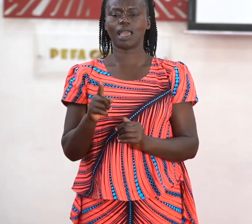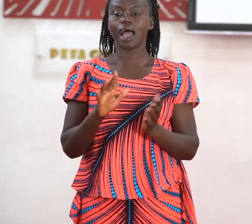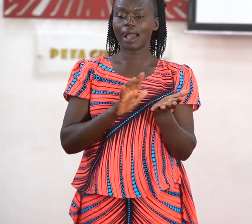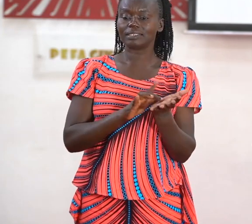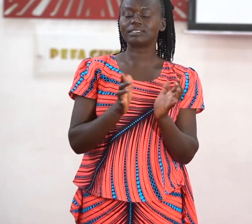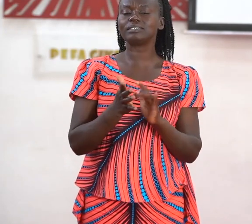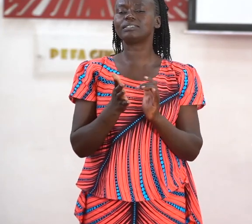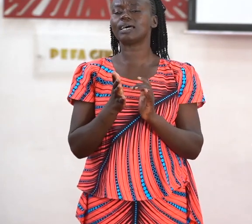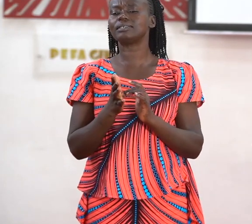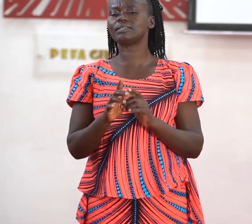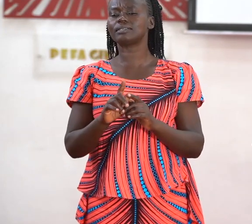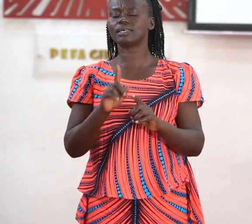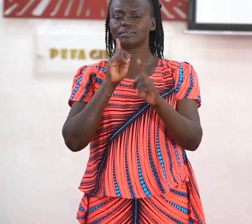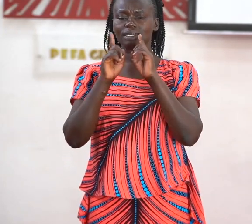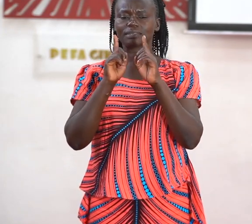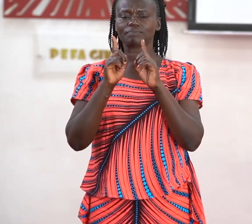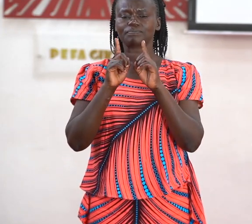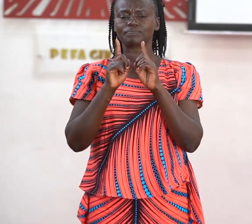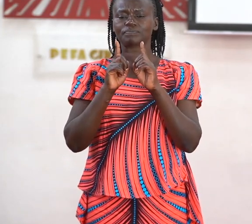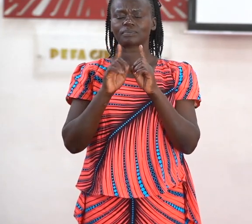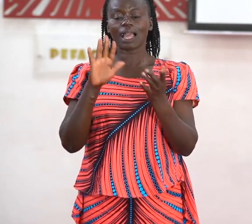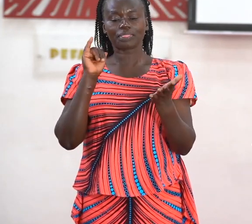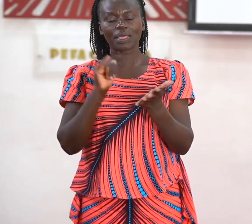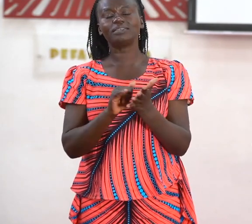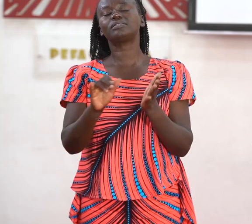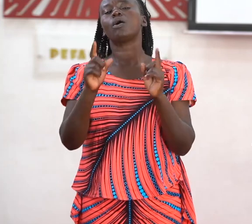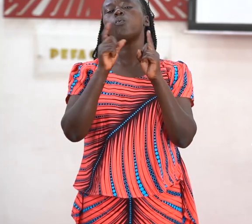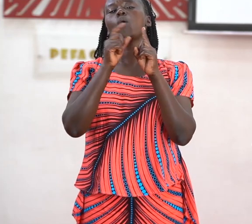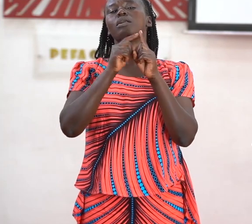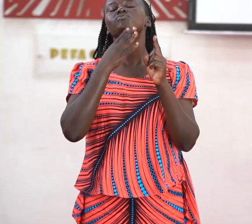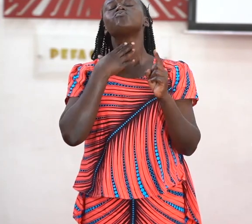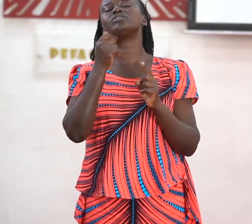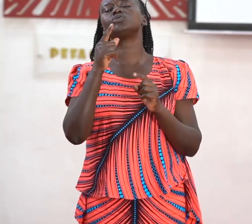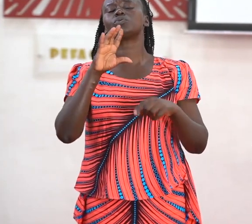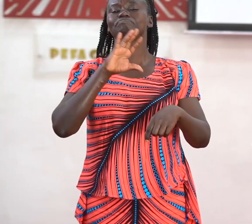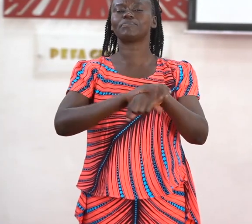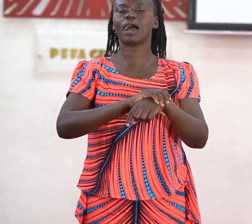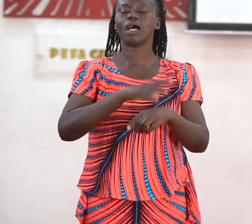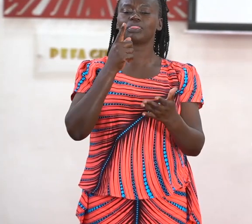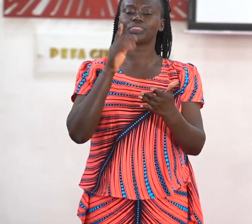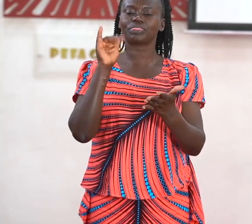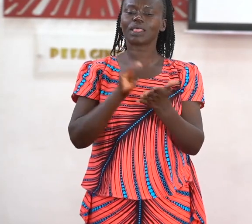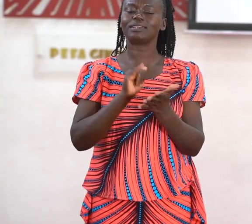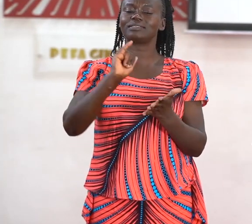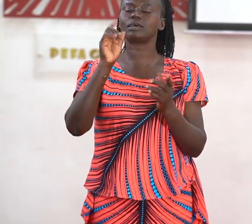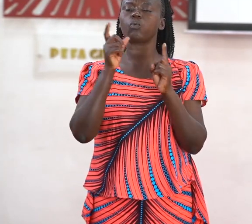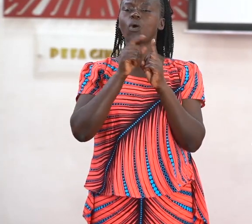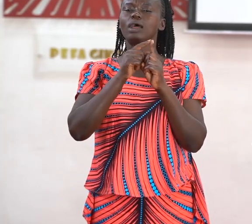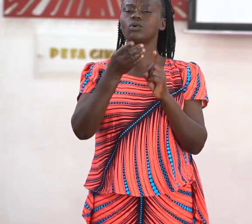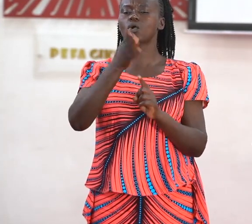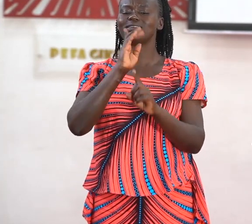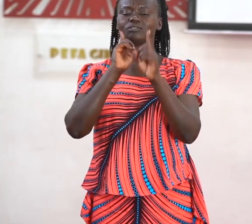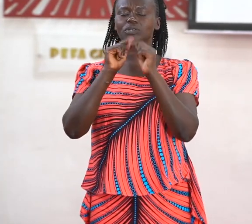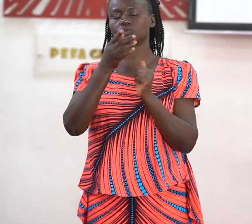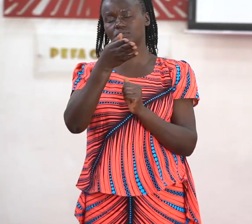is the word that I would like you to get, because that is the word that God spoke to me to come and speak to you. Jesus